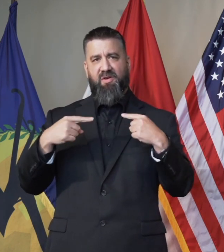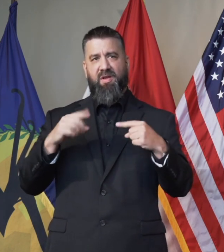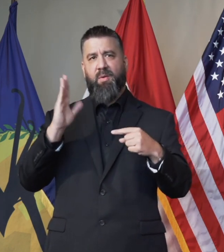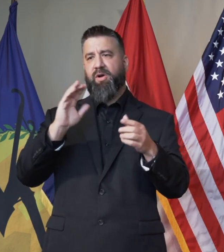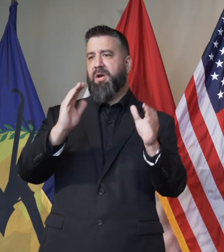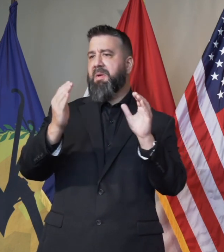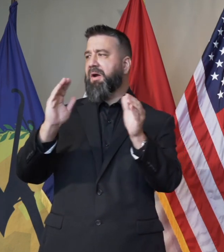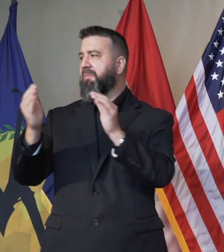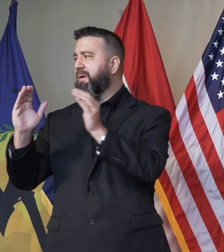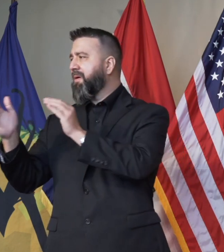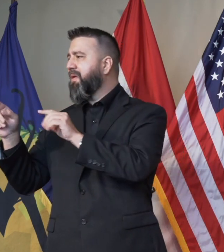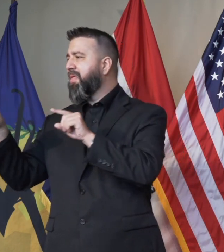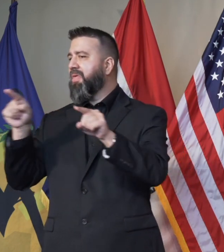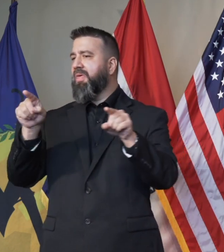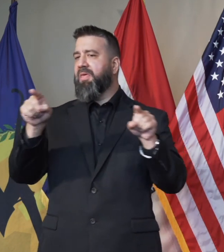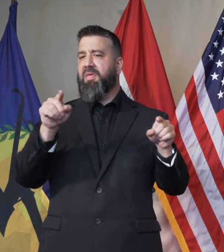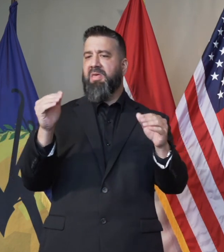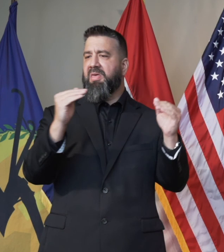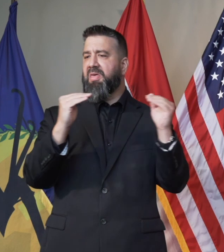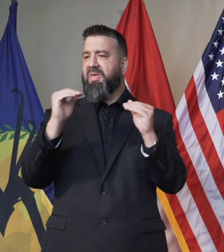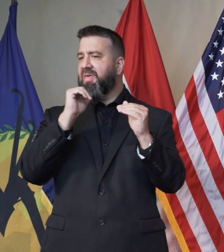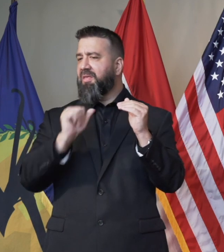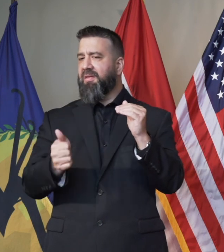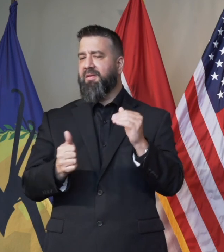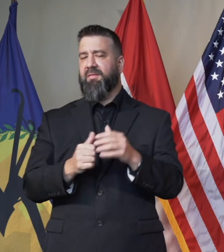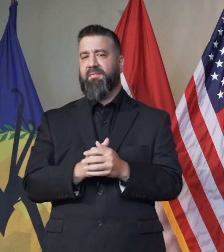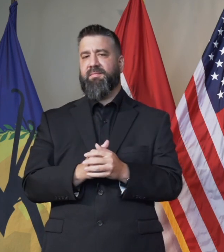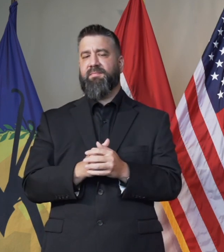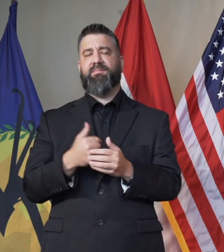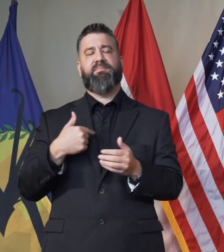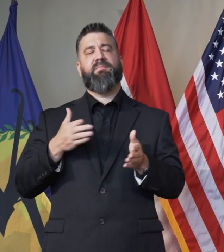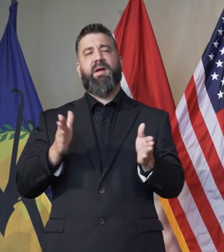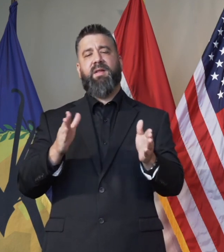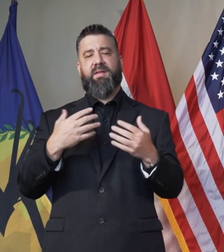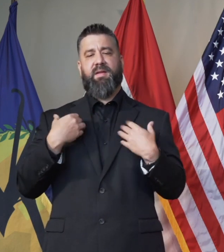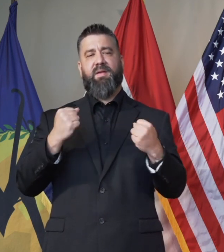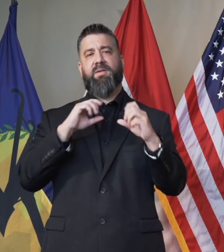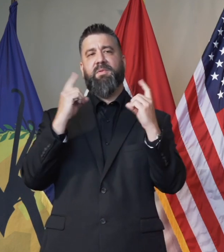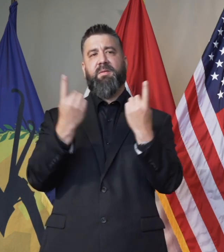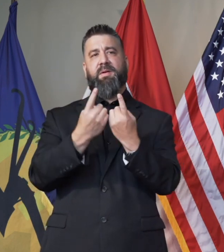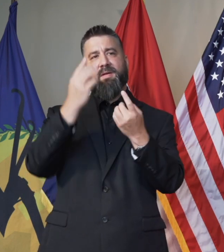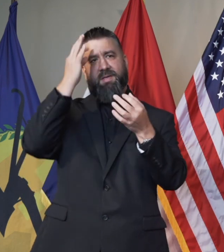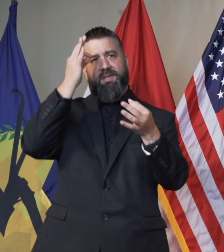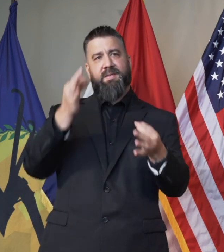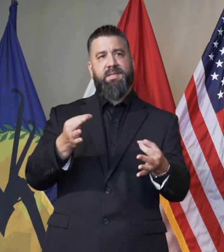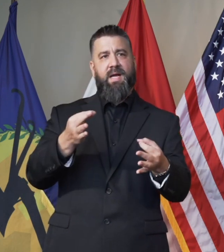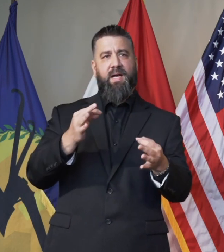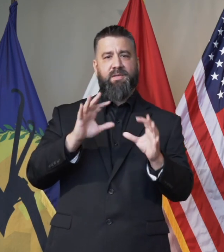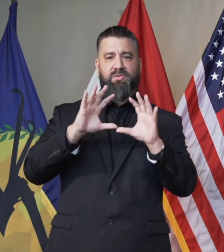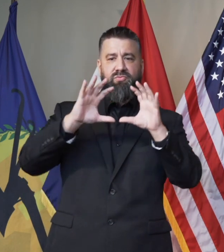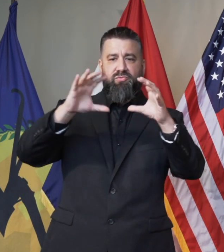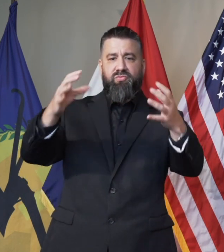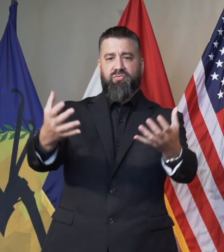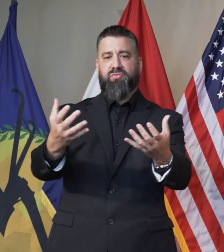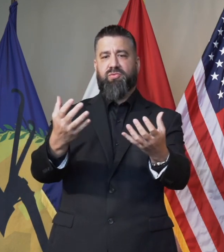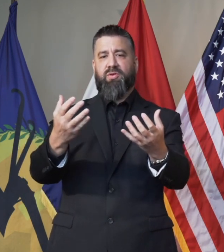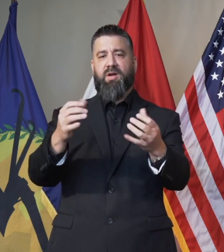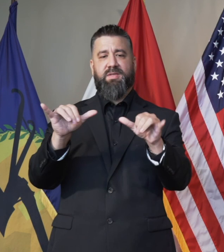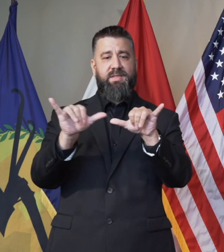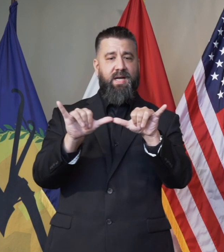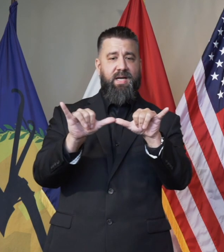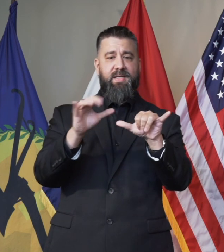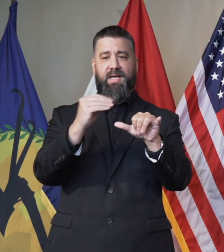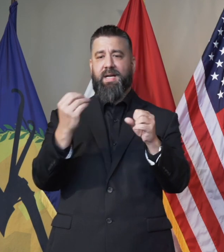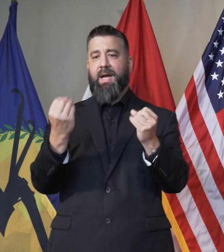things. But I will let the health department determine crowd sizes and capacities.